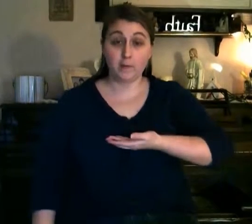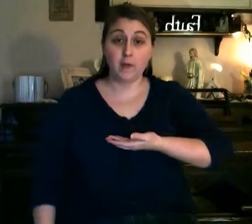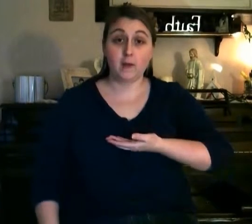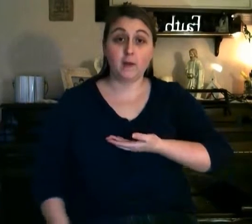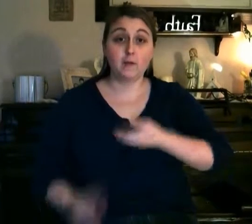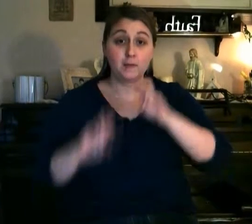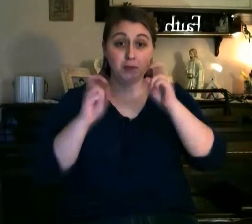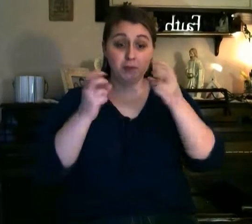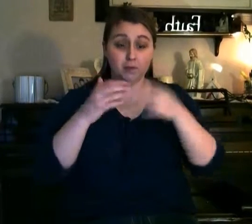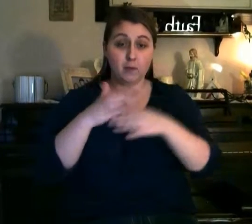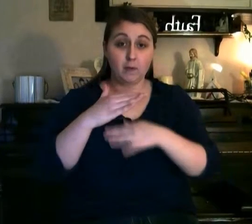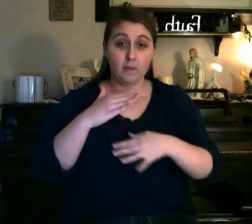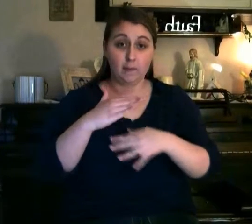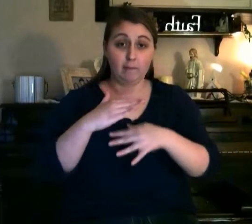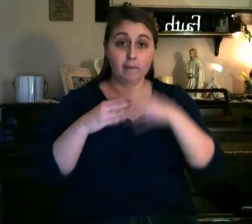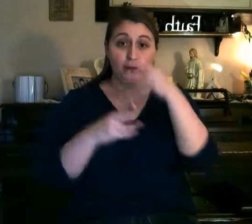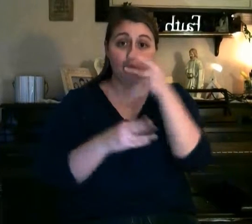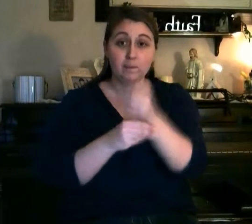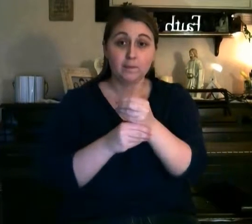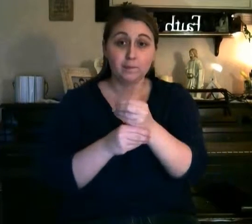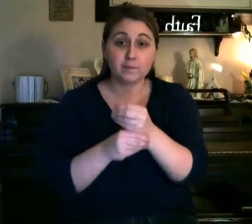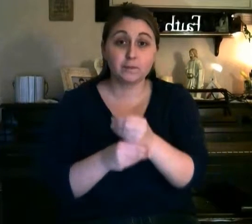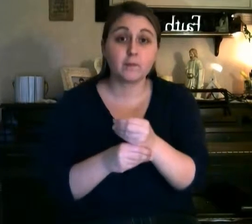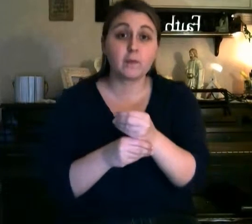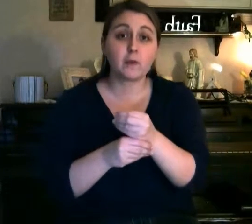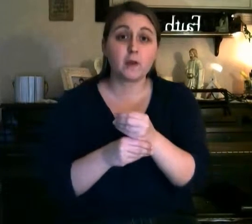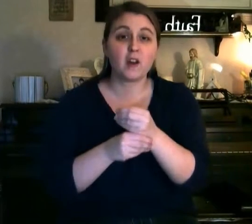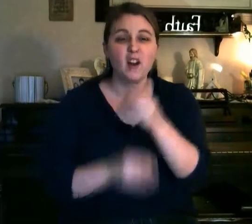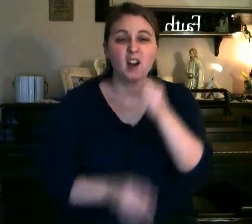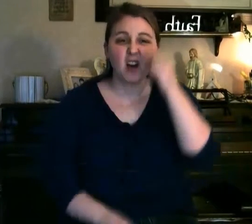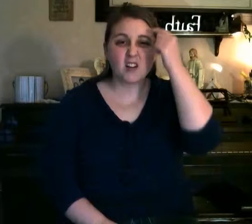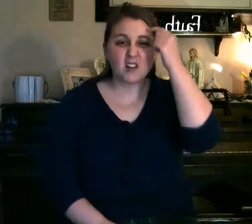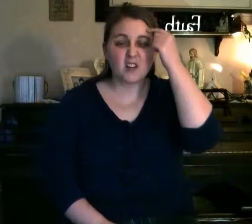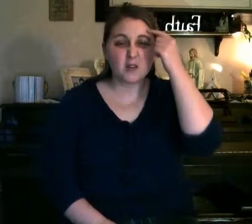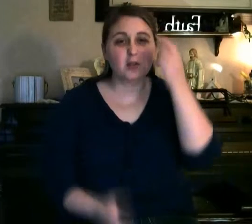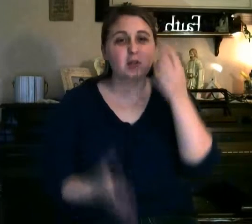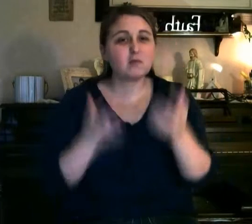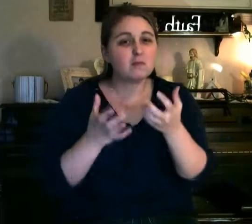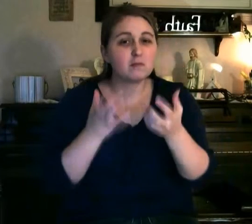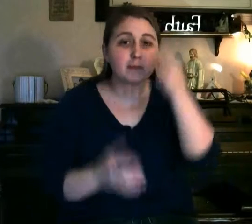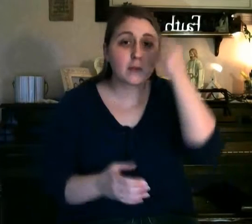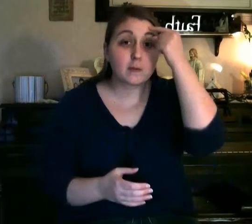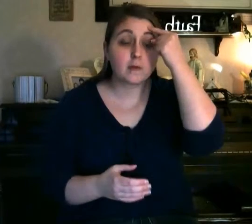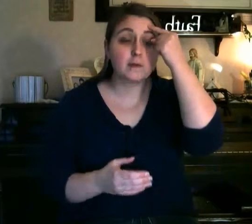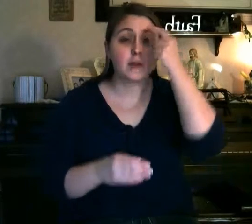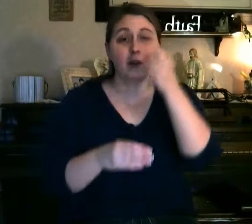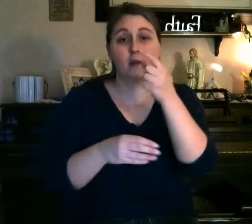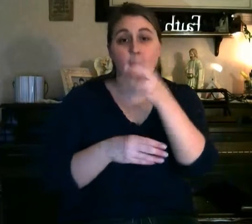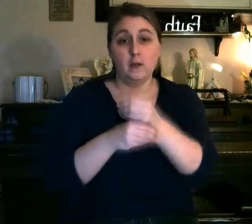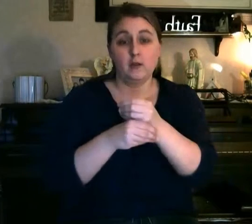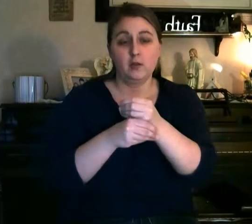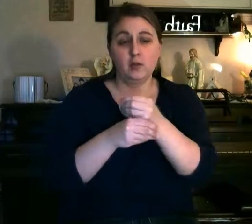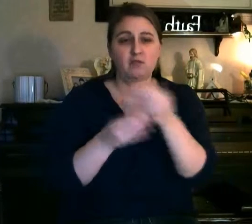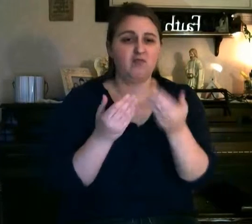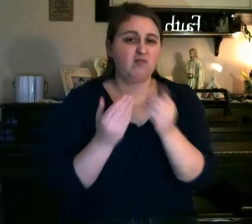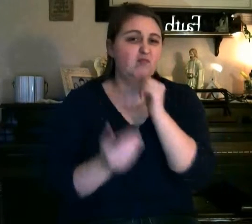to the presentation on basic addition. I know what you're thinking, Sal. Addition doesn't seem so basic to me. Well, I apologize.